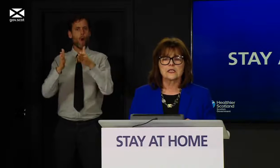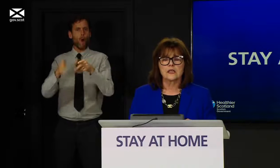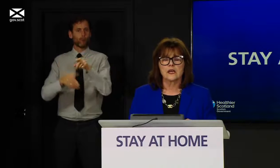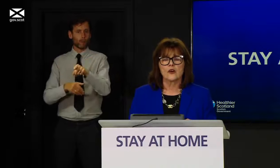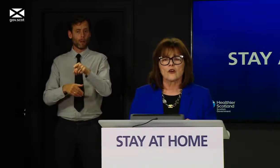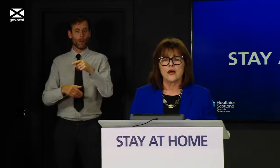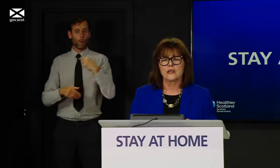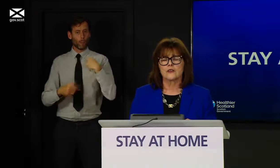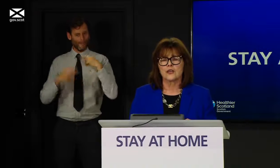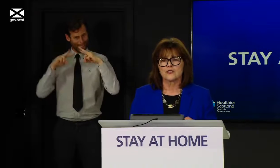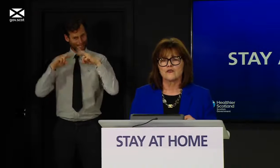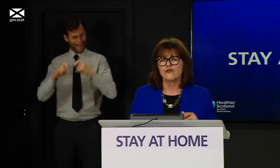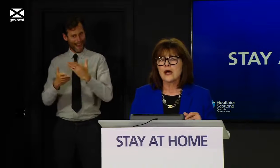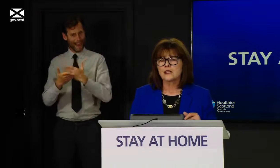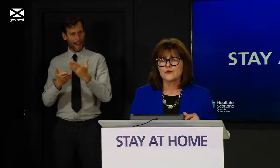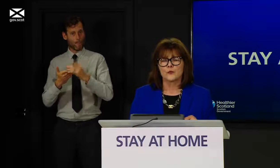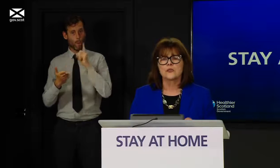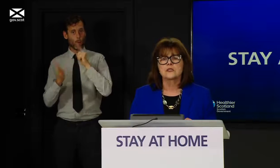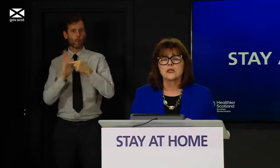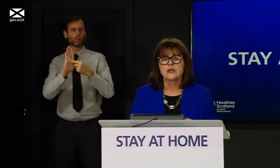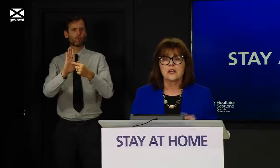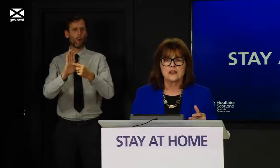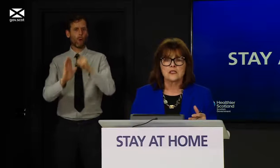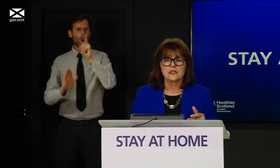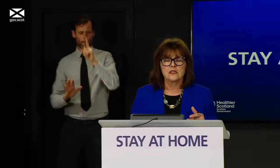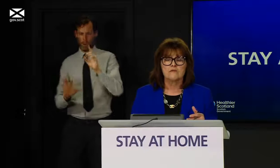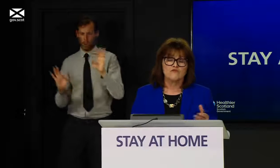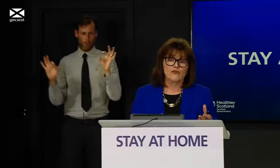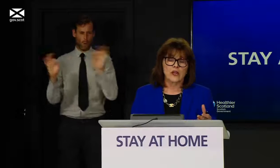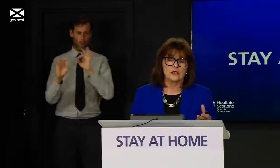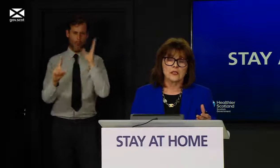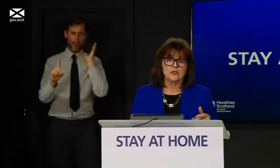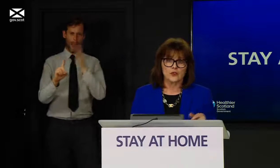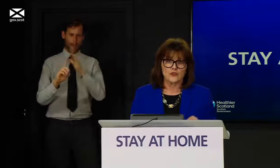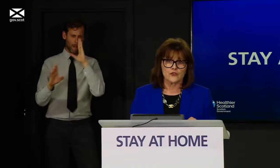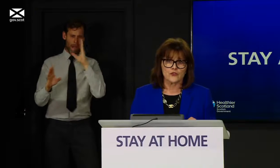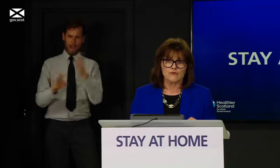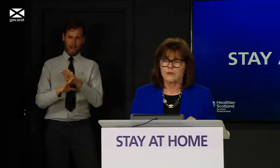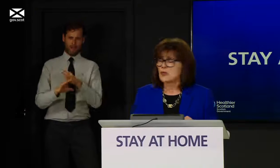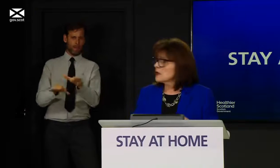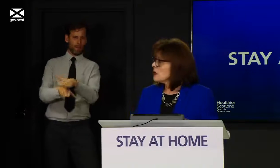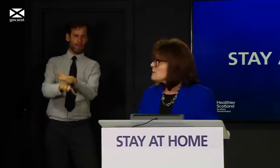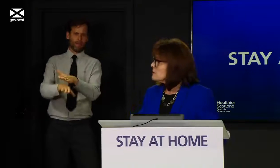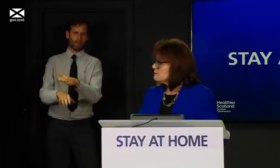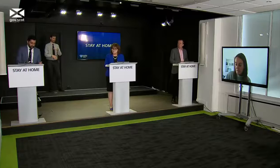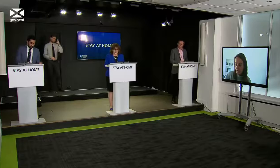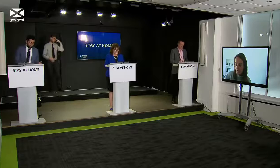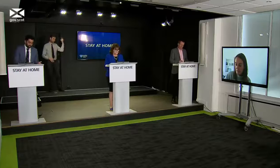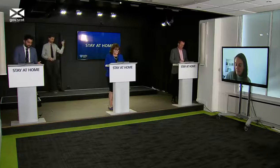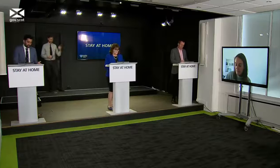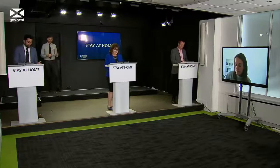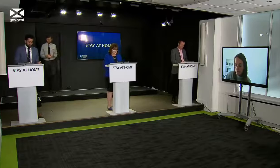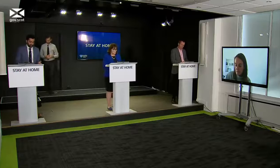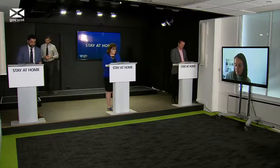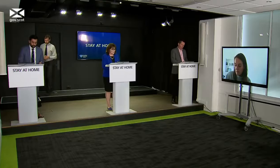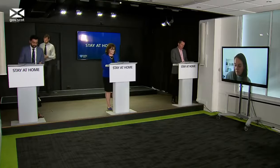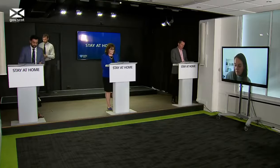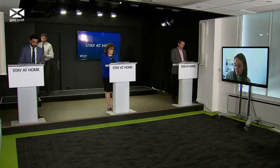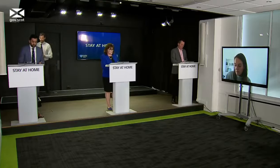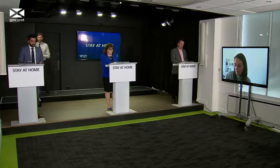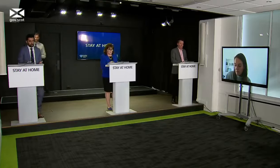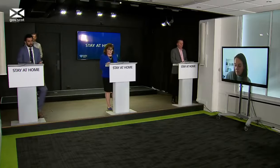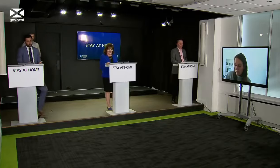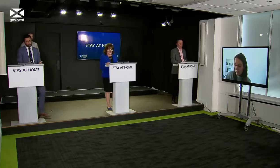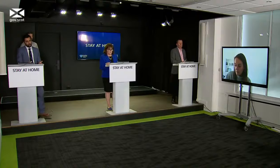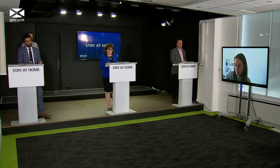or concealing or anything is dragged from us is, frankly, nonsense. Hamza. Yeah, thank you. Thanks, Rachel,